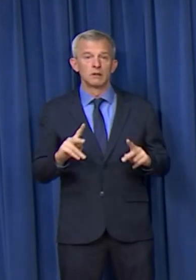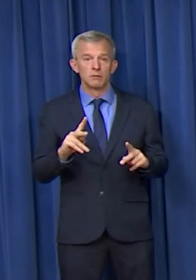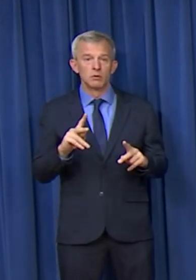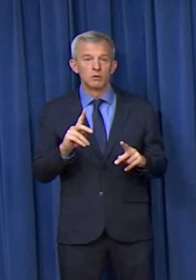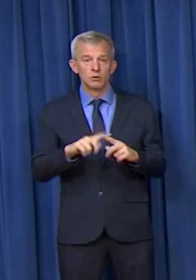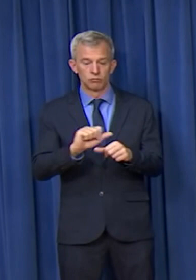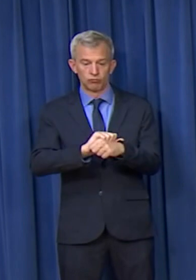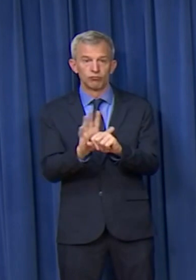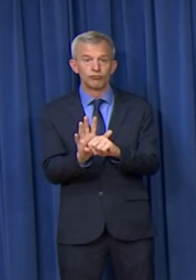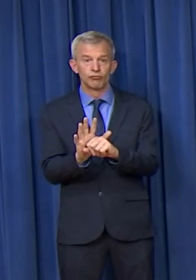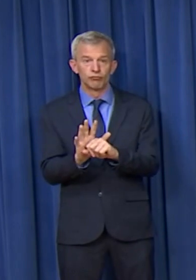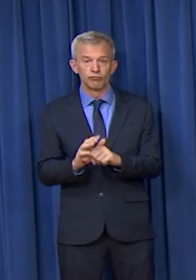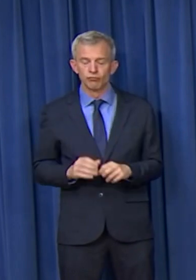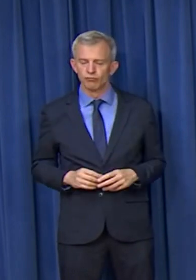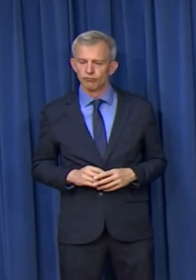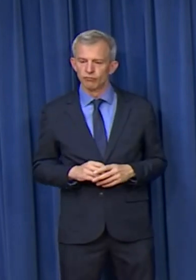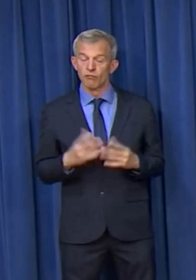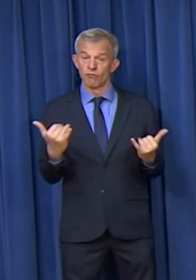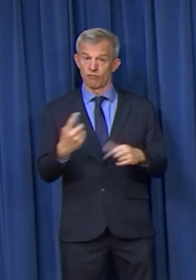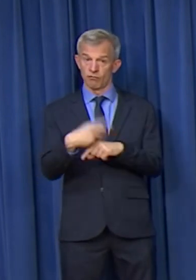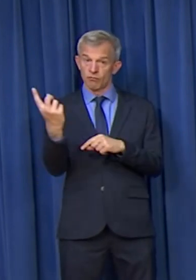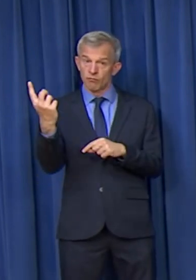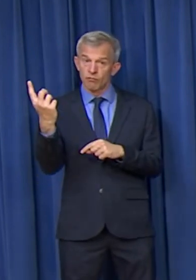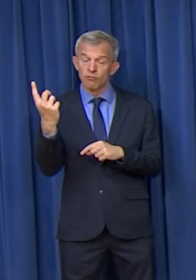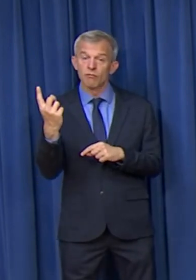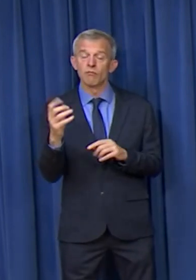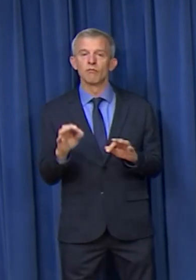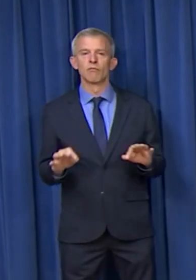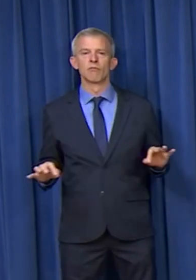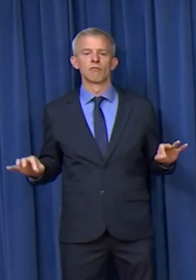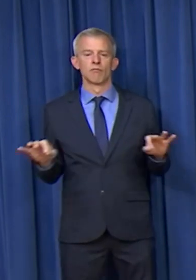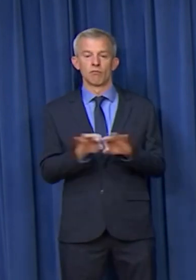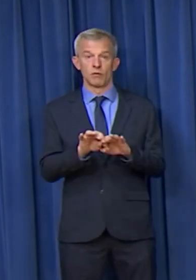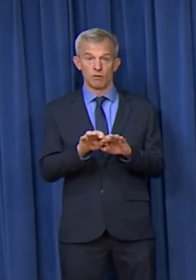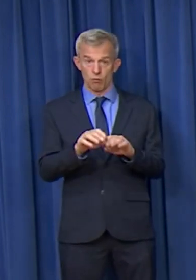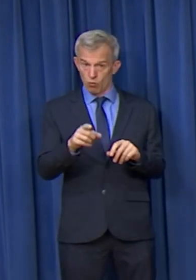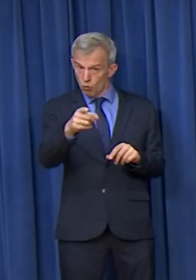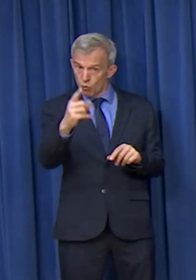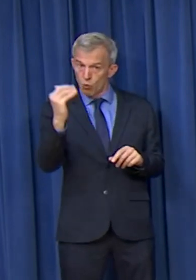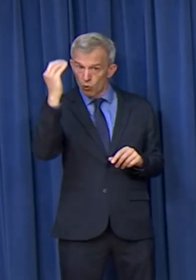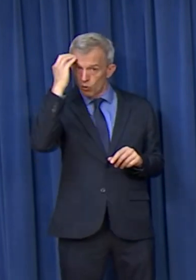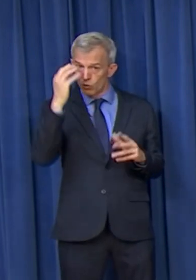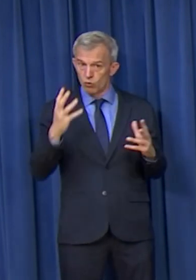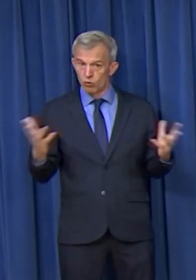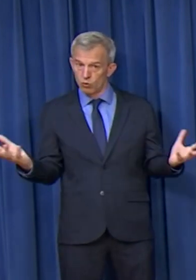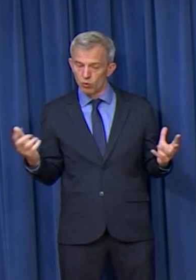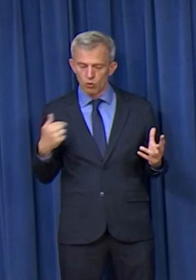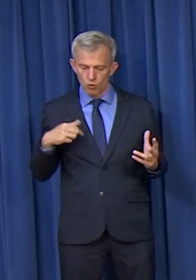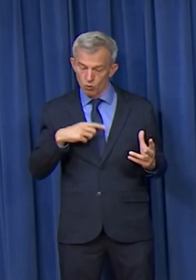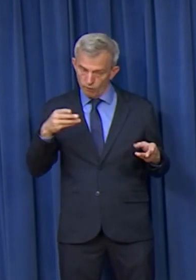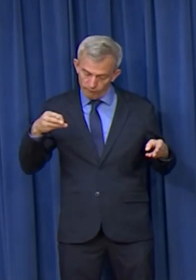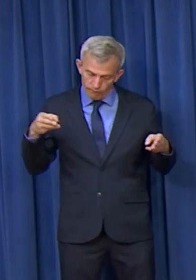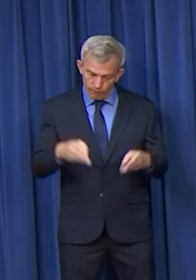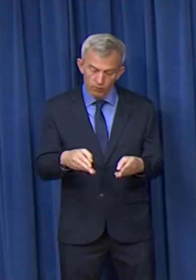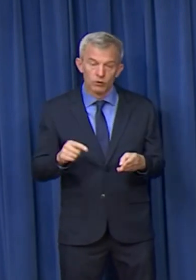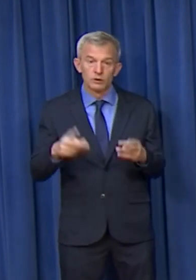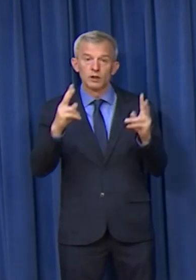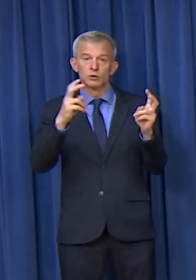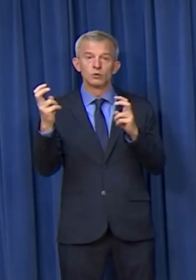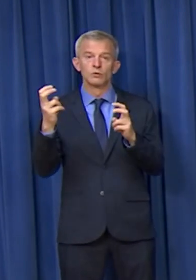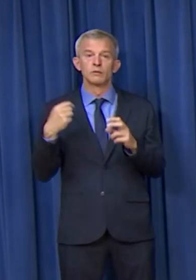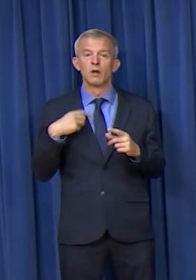virus. So today, it's very important for the public to know that we are focused on this issue, and I announce